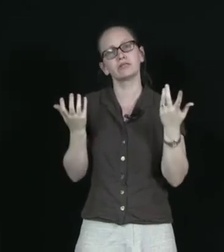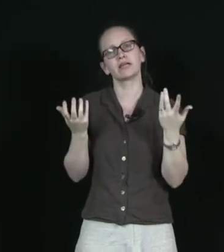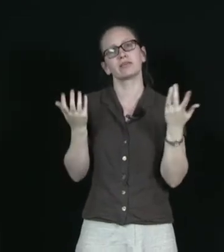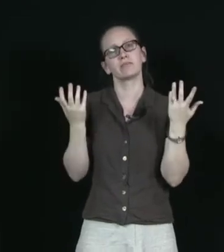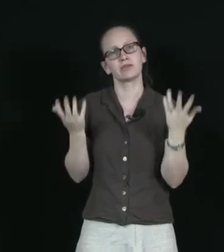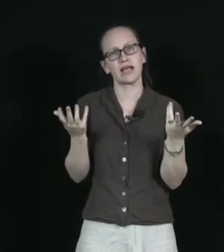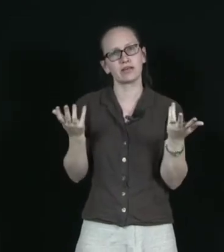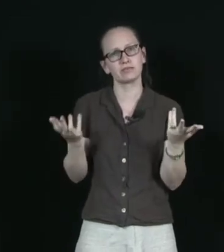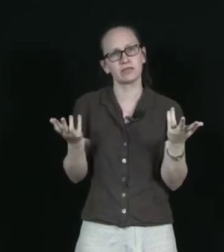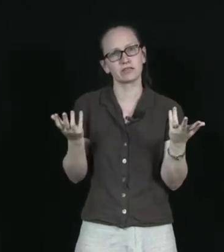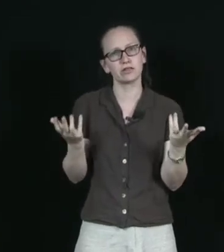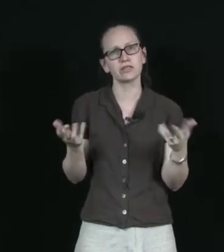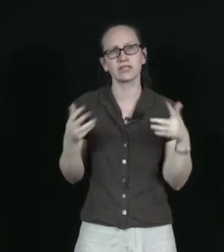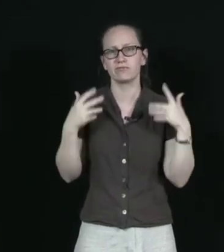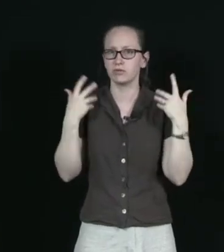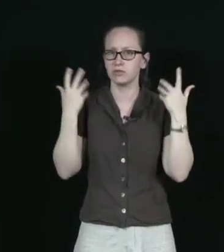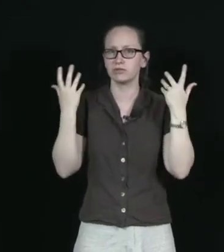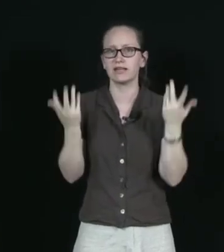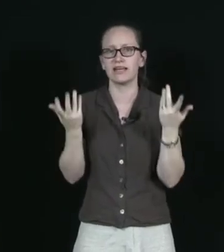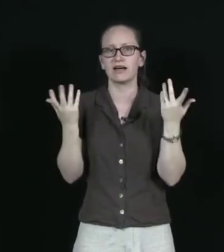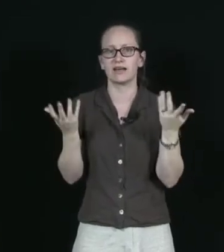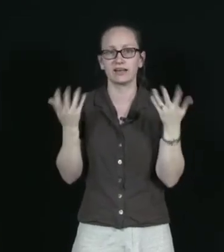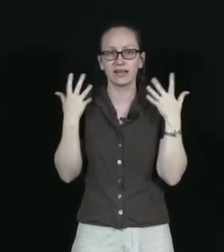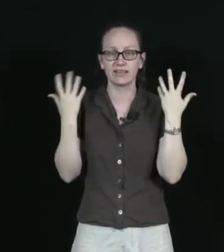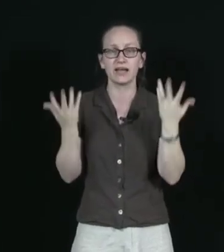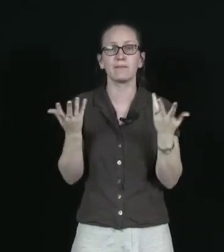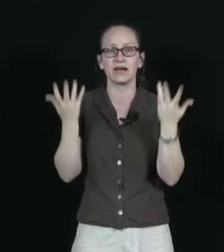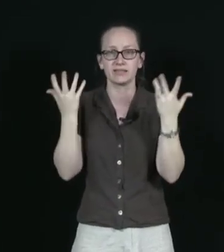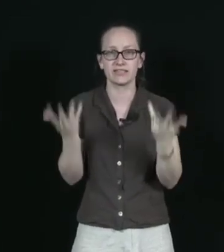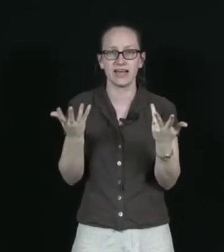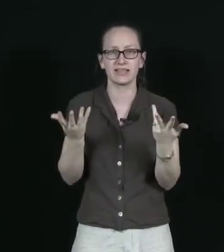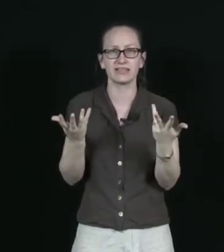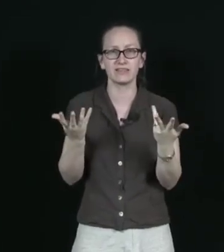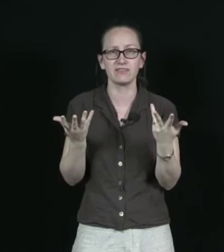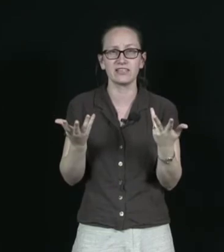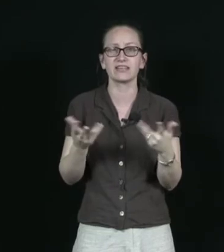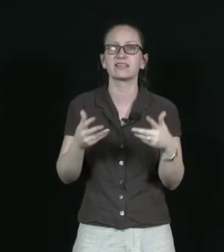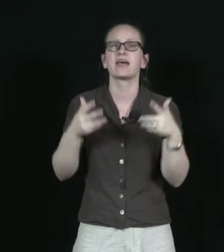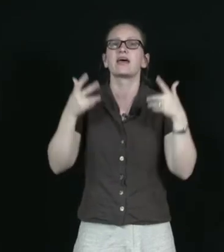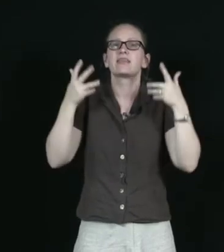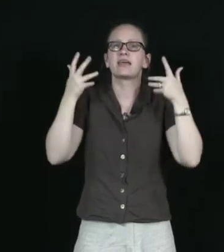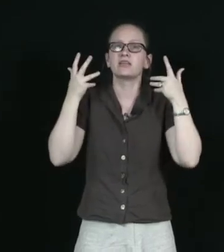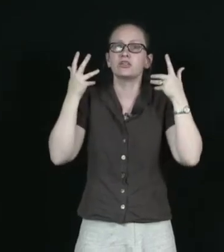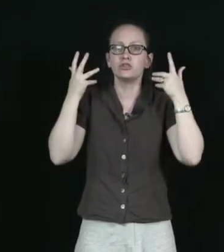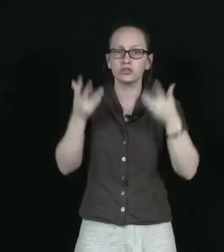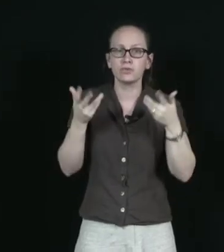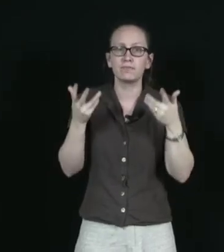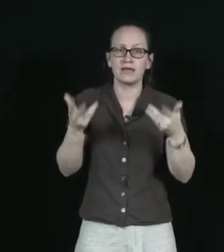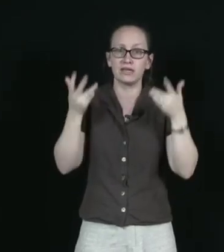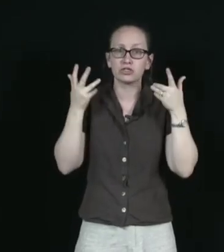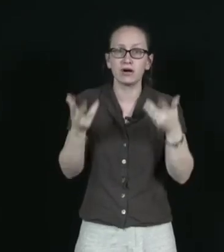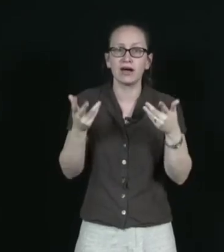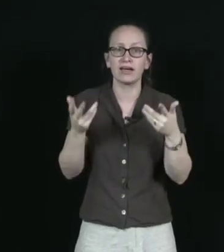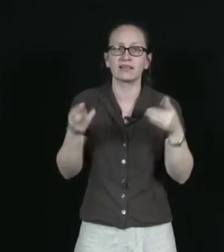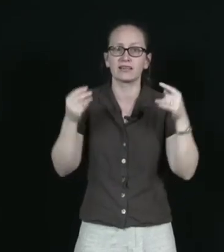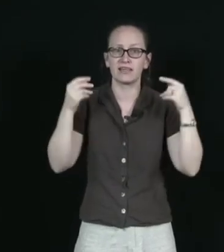get the most out of this course, if you want to really end up understanding the physics, then you should be trying